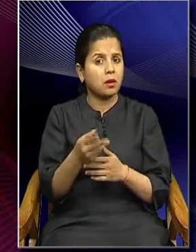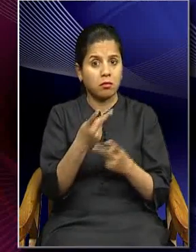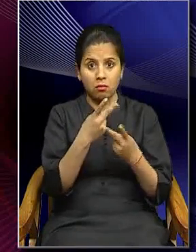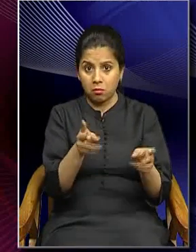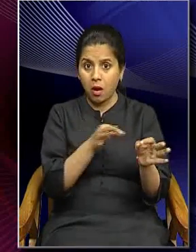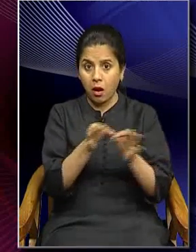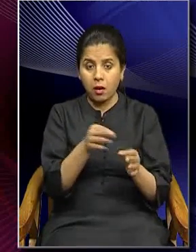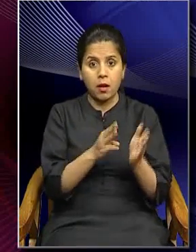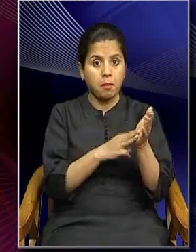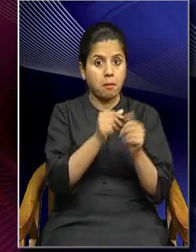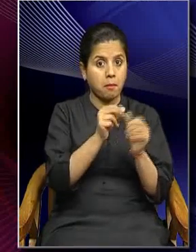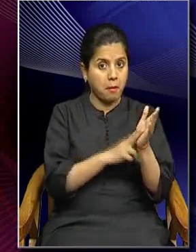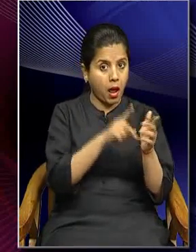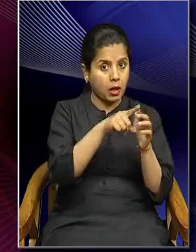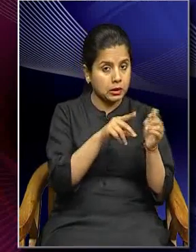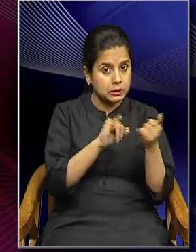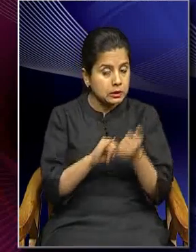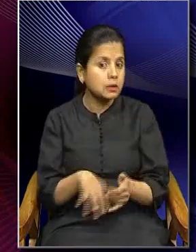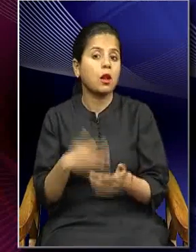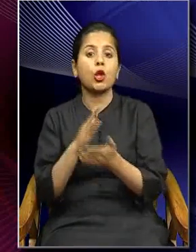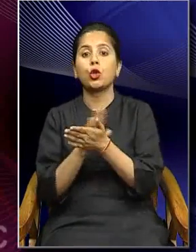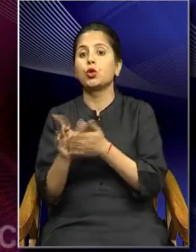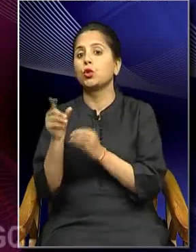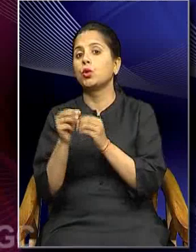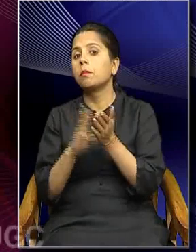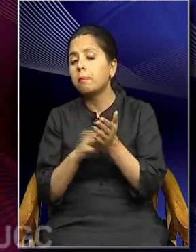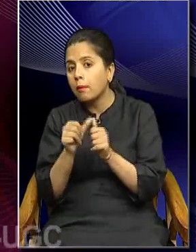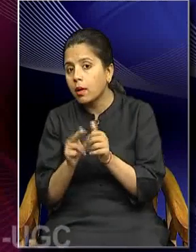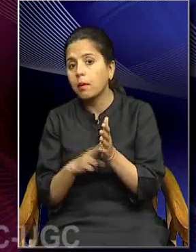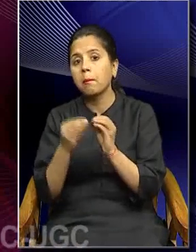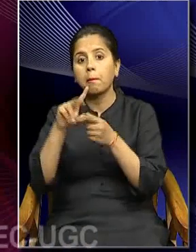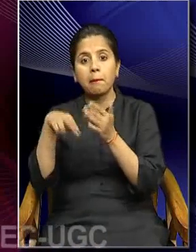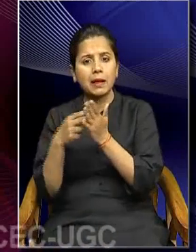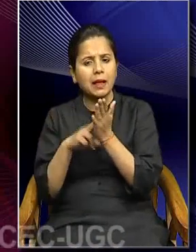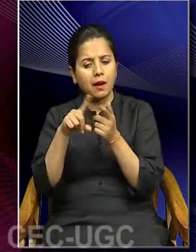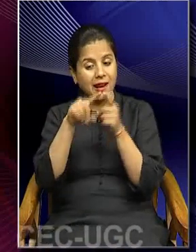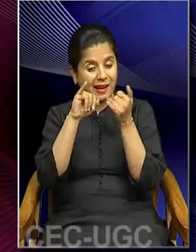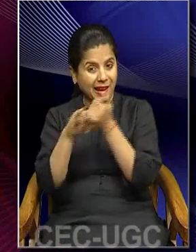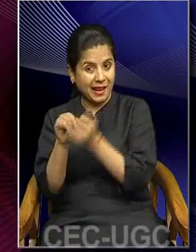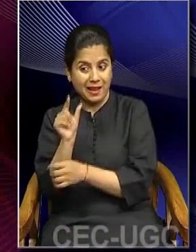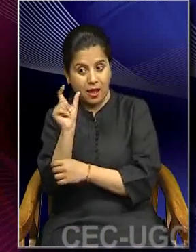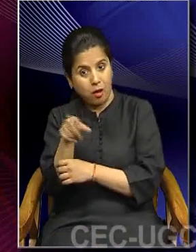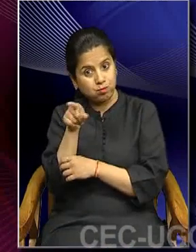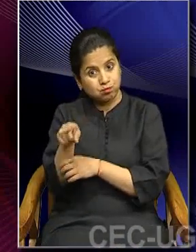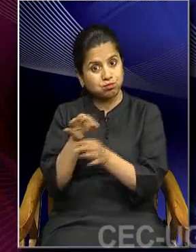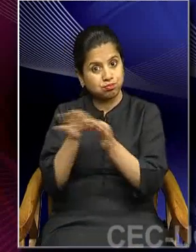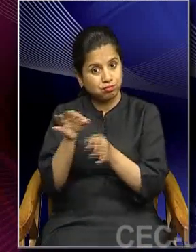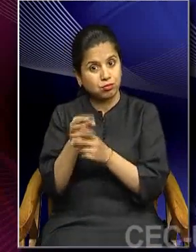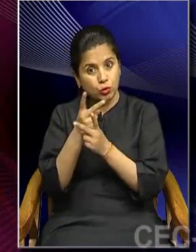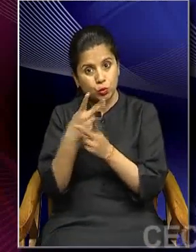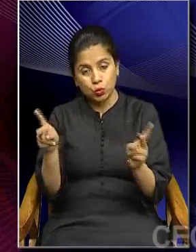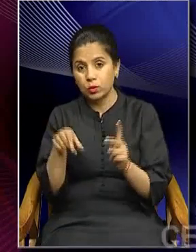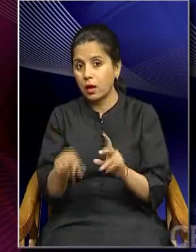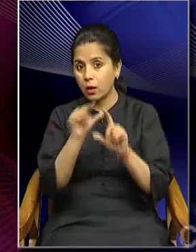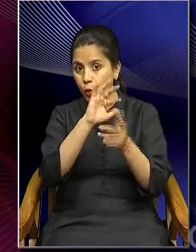have man-ness and human being-ness as two distinct universals. Okay, now the